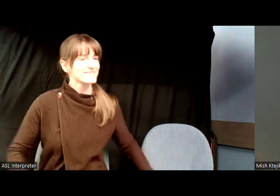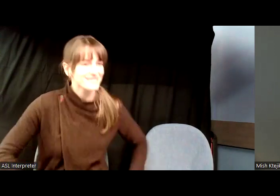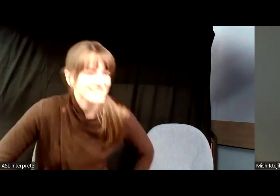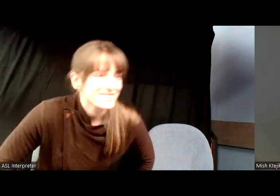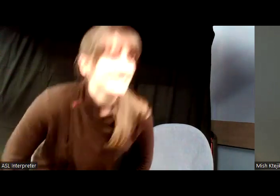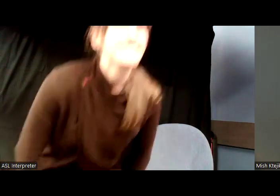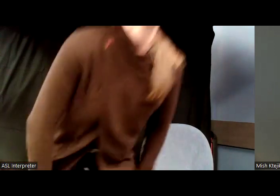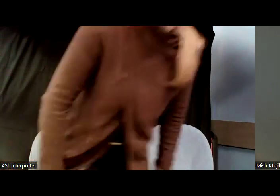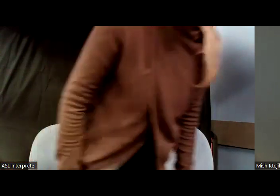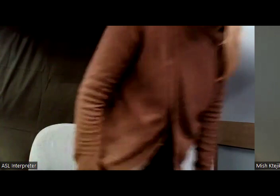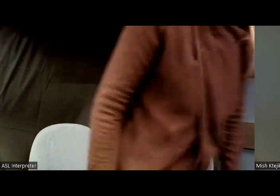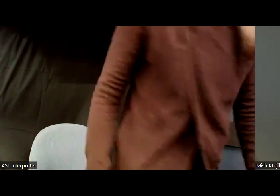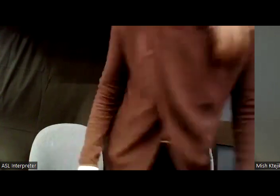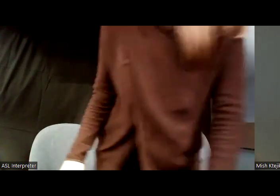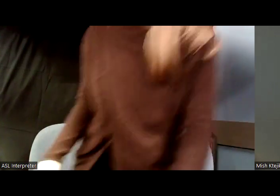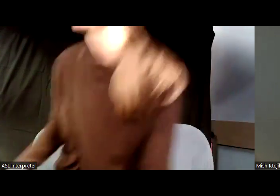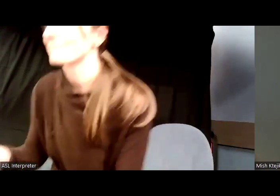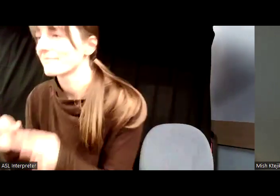Going under the tent.